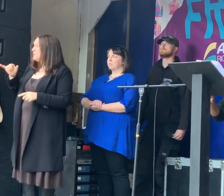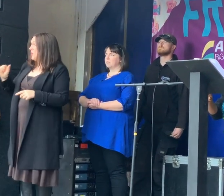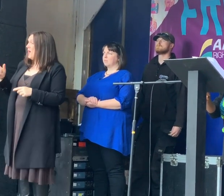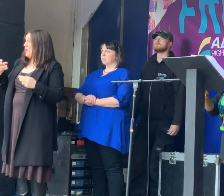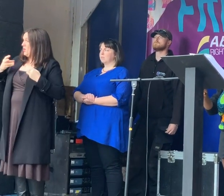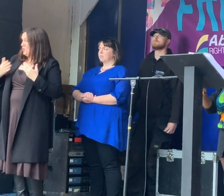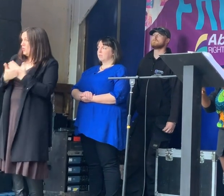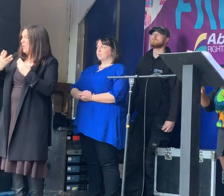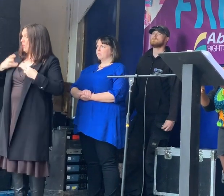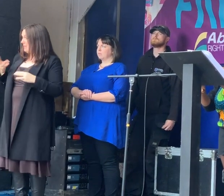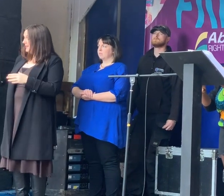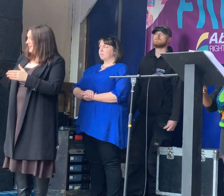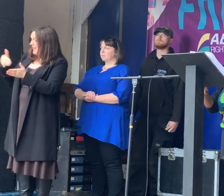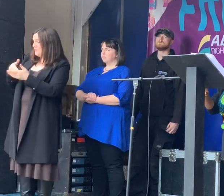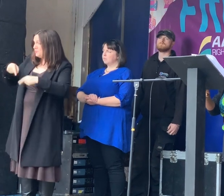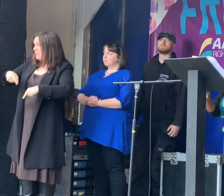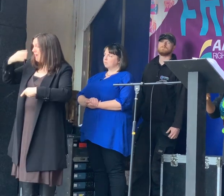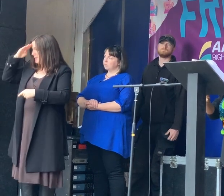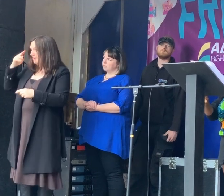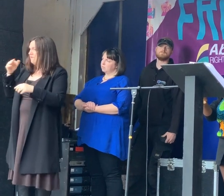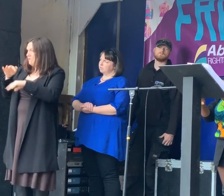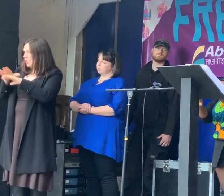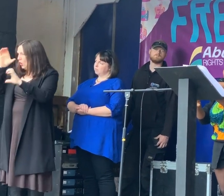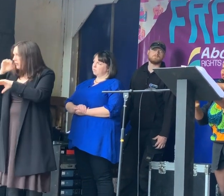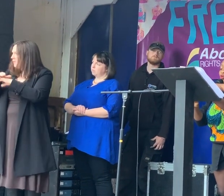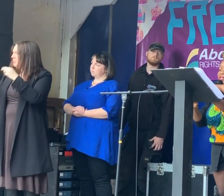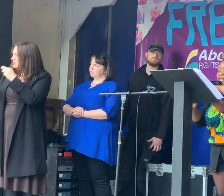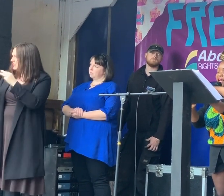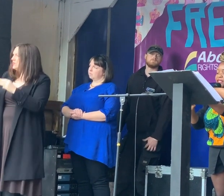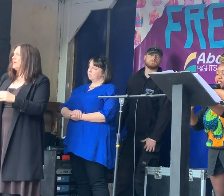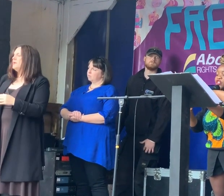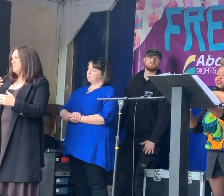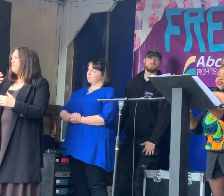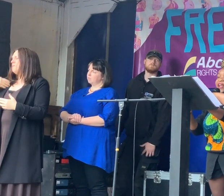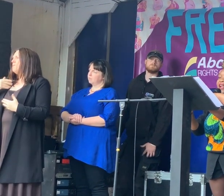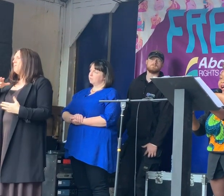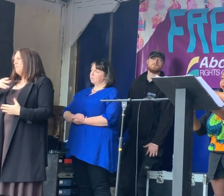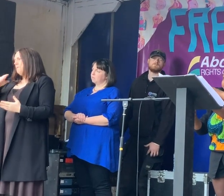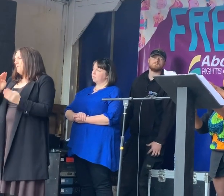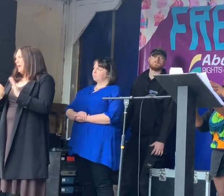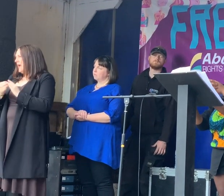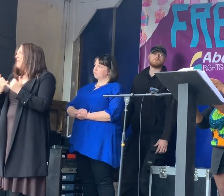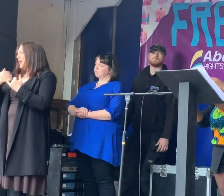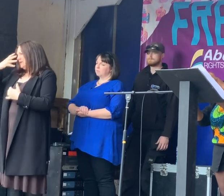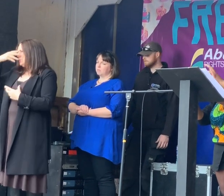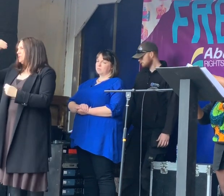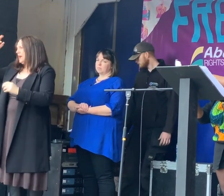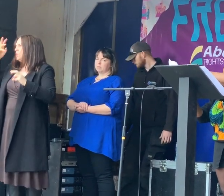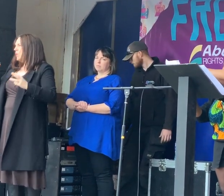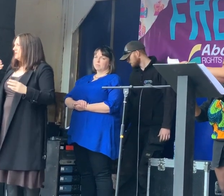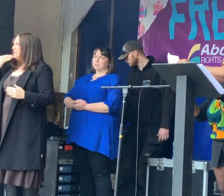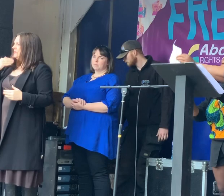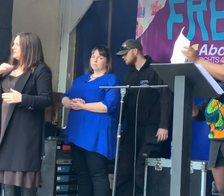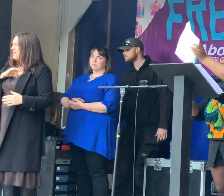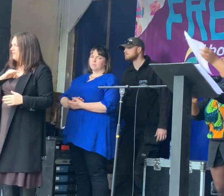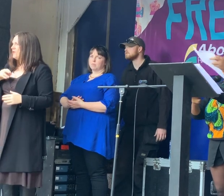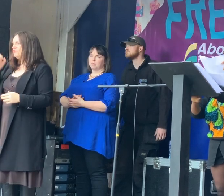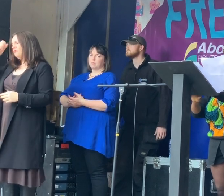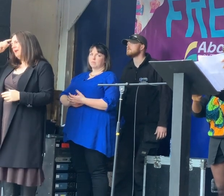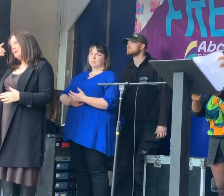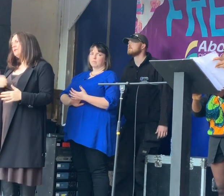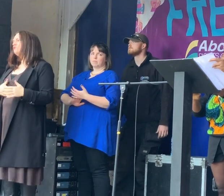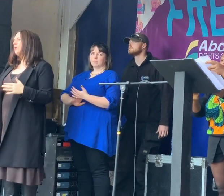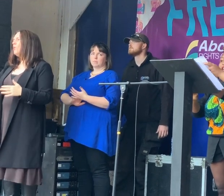woman who came to Ireland to seek protection. She became suicidal. She realized that she was pregnant as